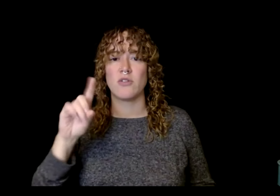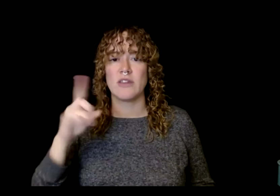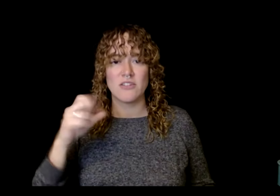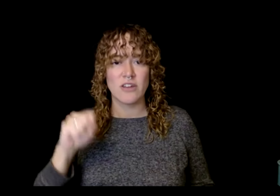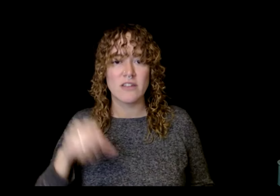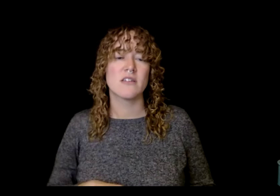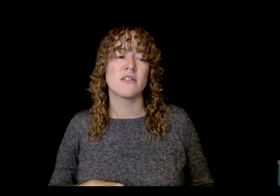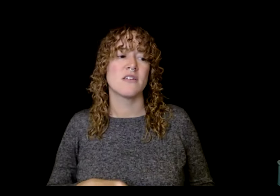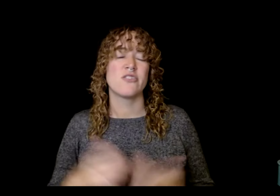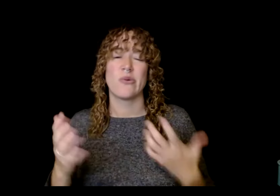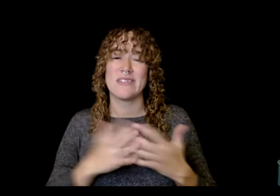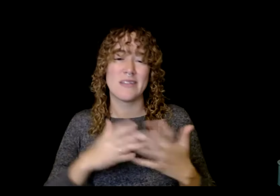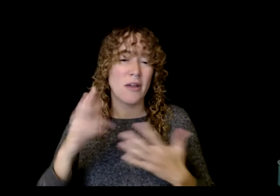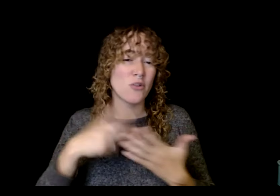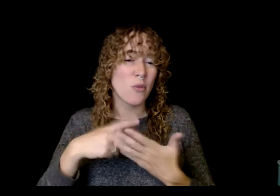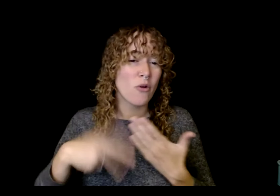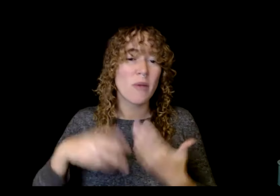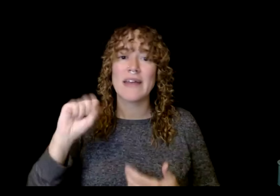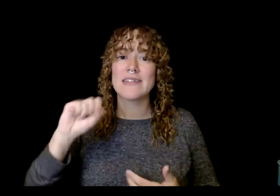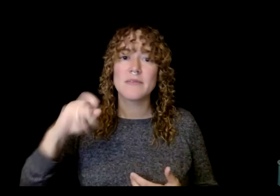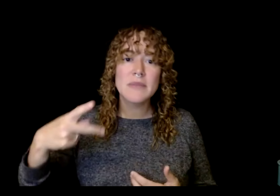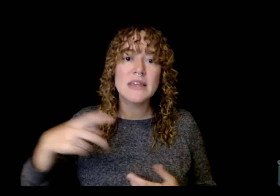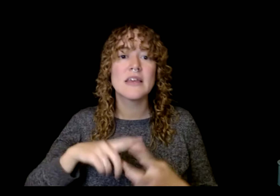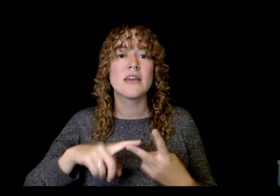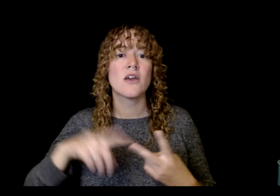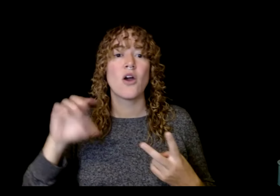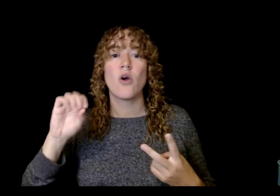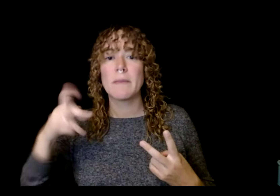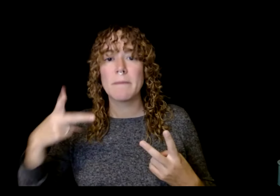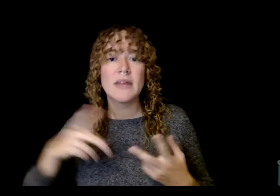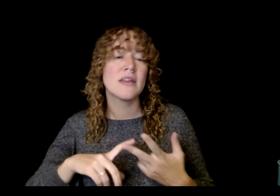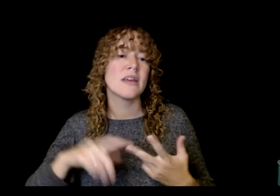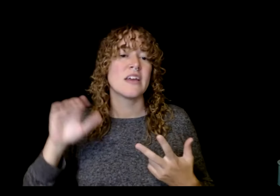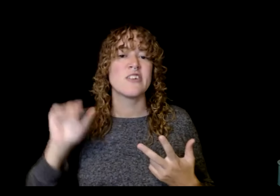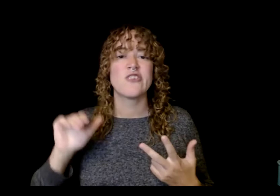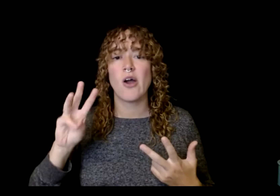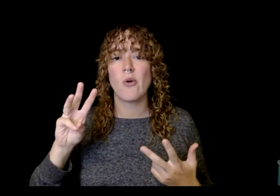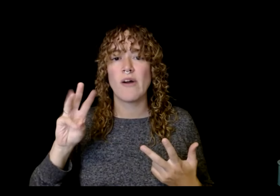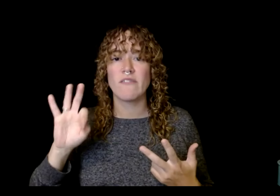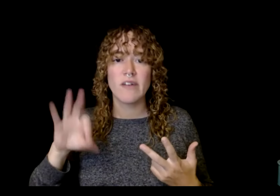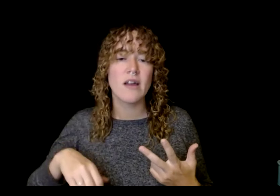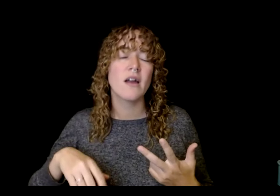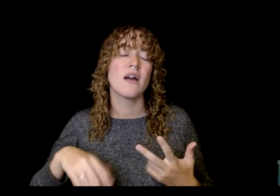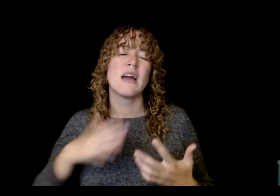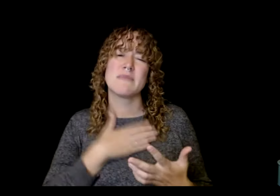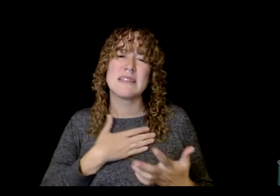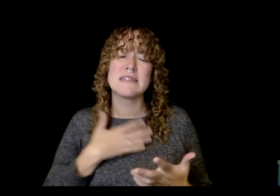be self-sufficiency or OEP or child welfare. Use those relationships that you already